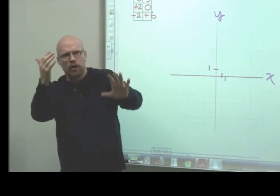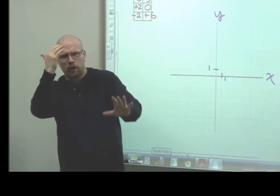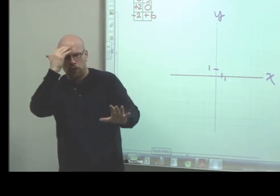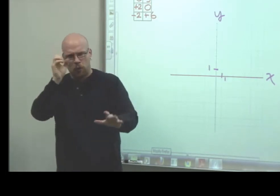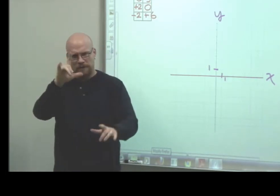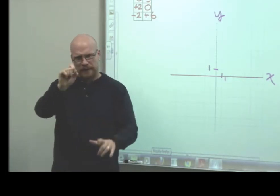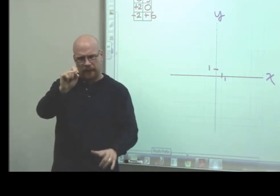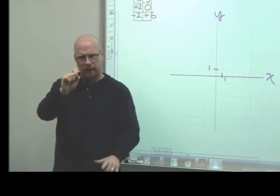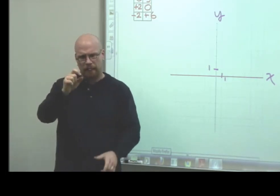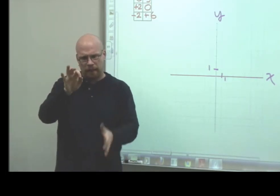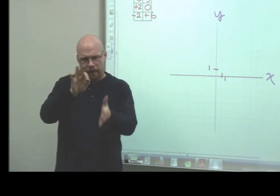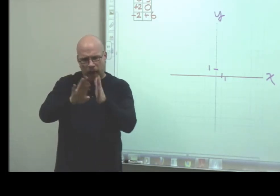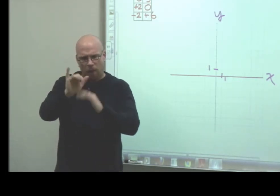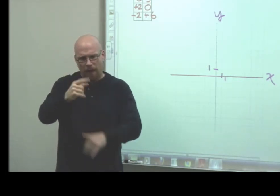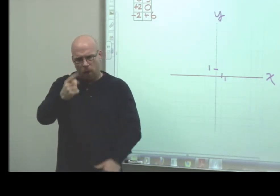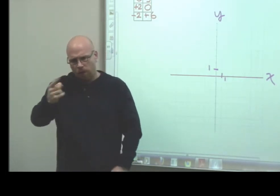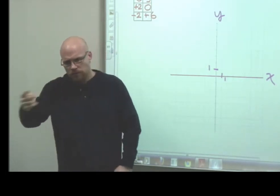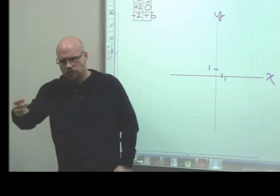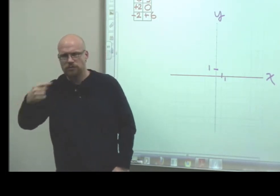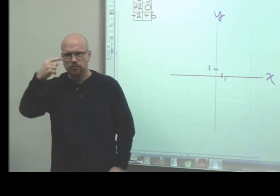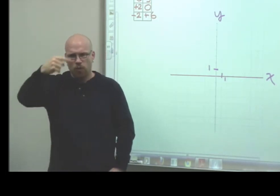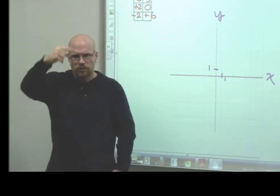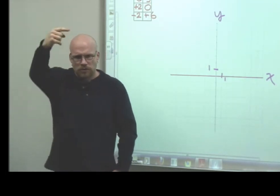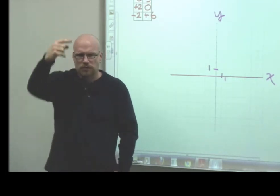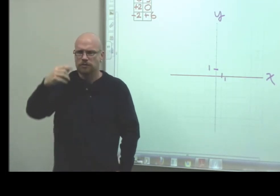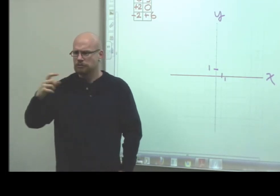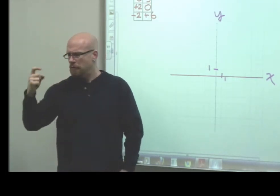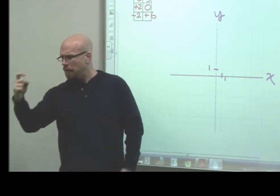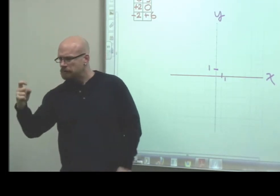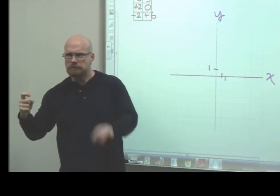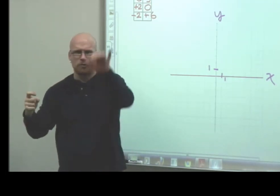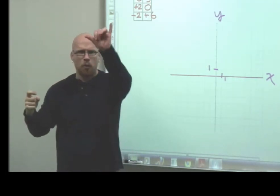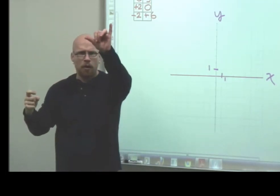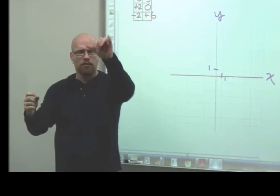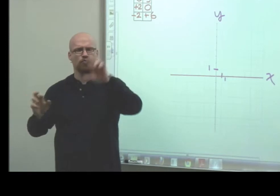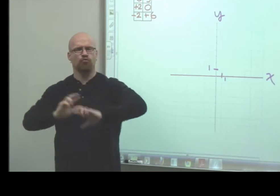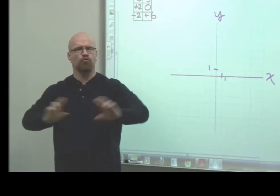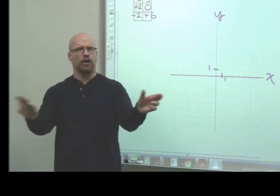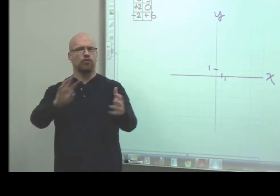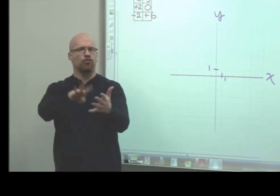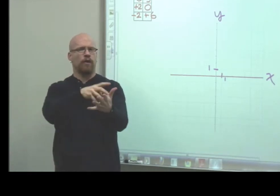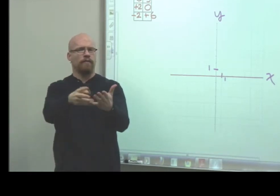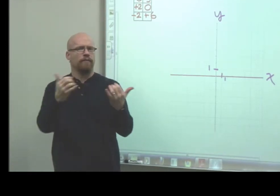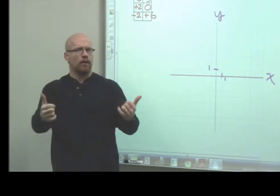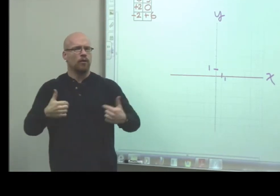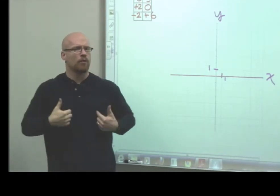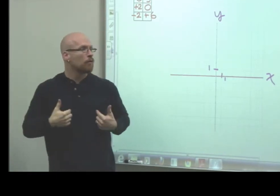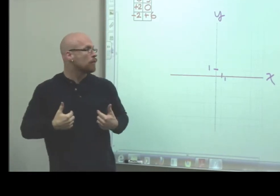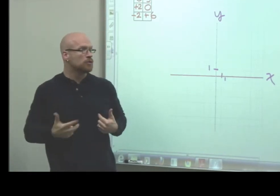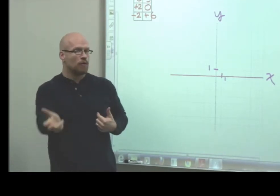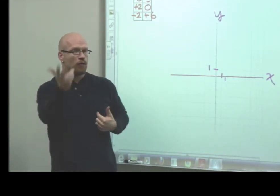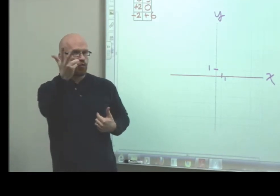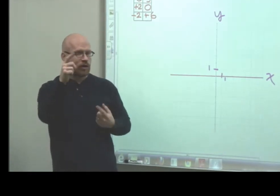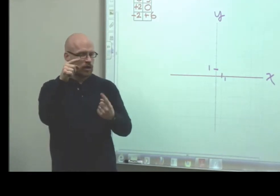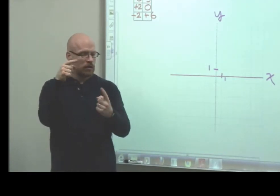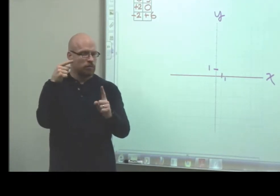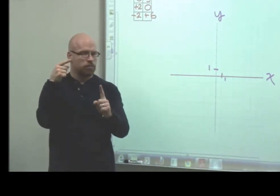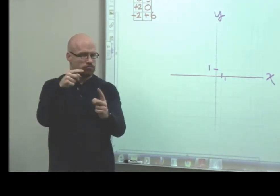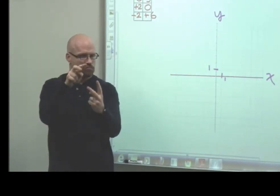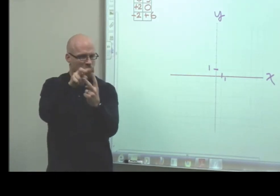Now this is enough. This tells me everything I need to know. I know where my axes are, I know what my scale is, and